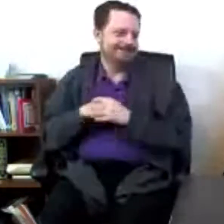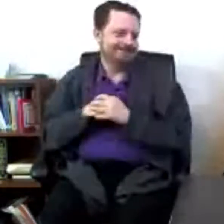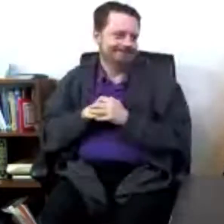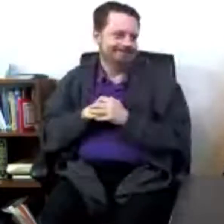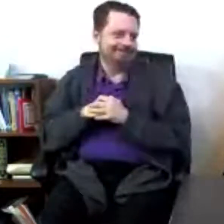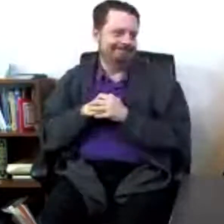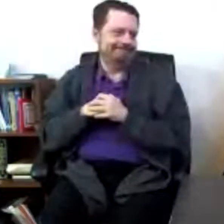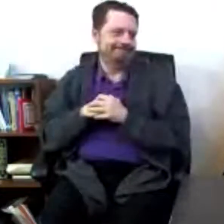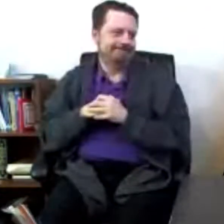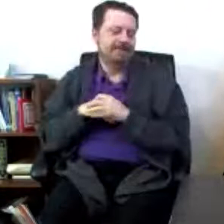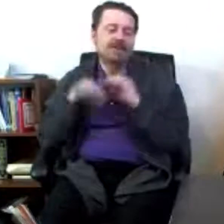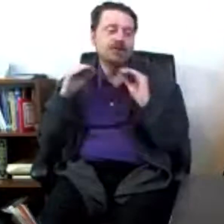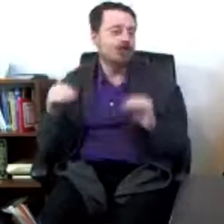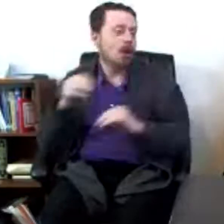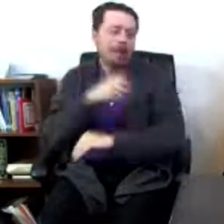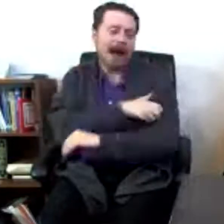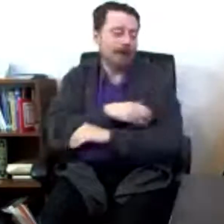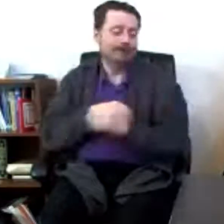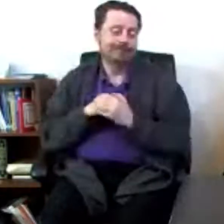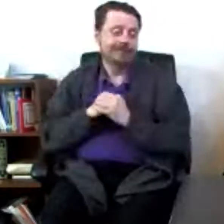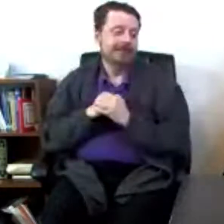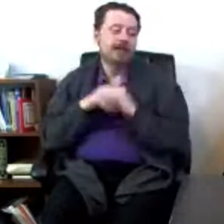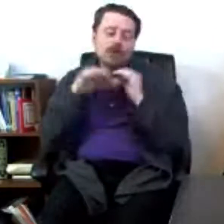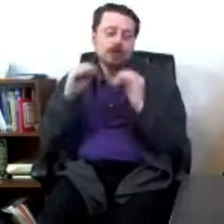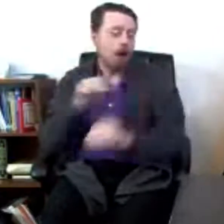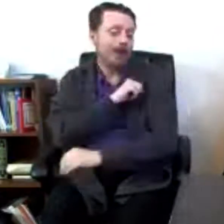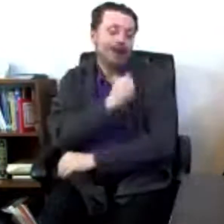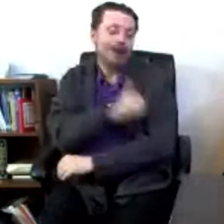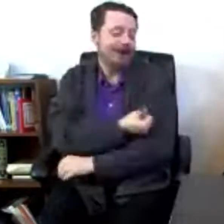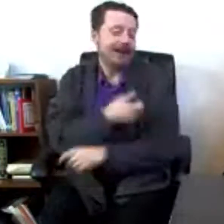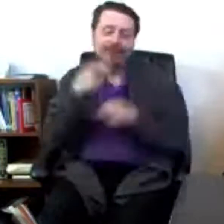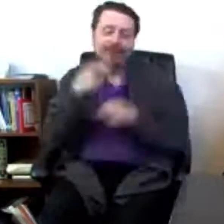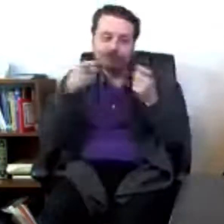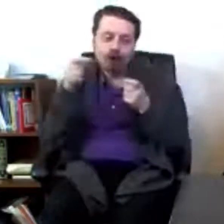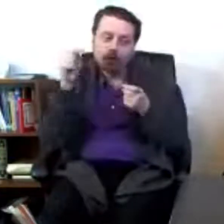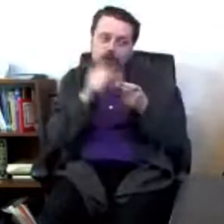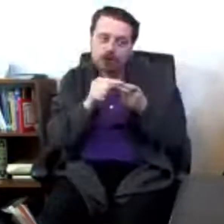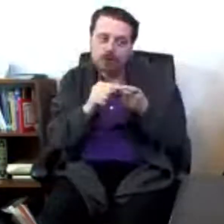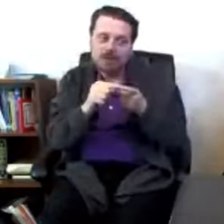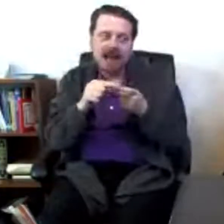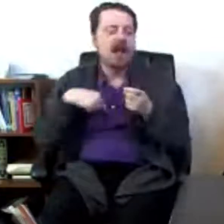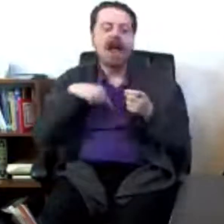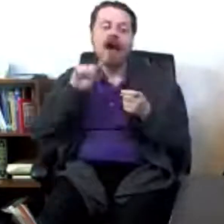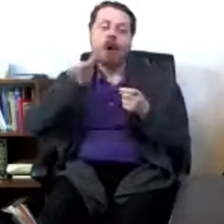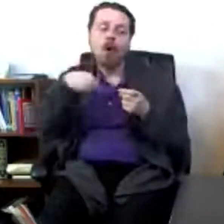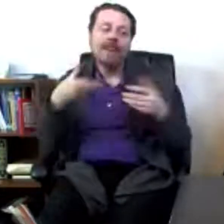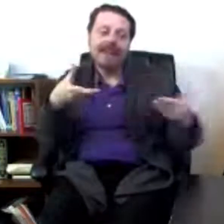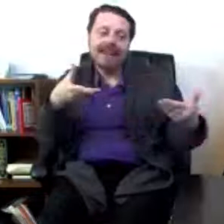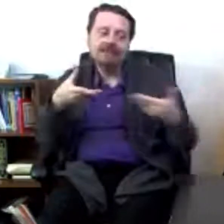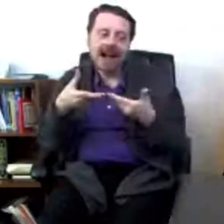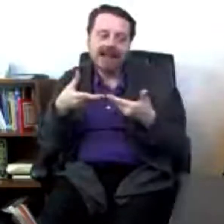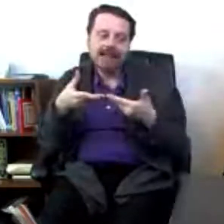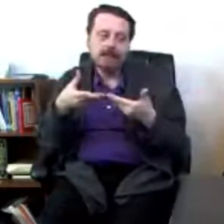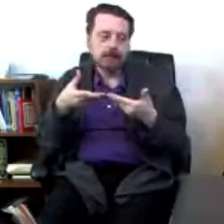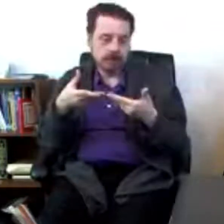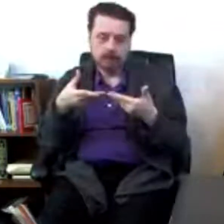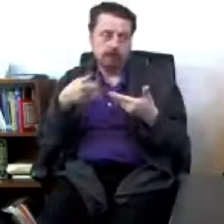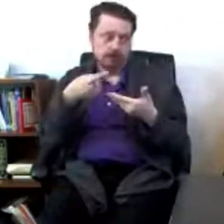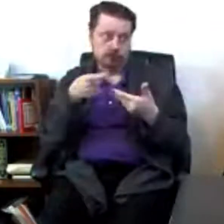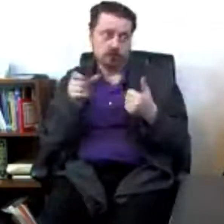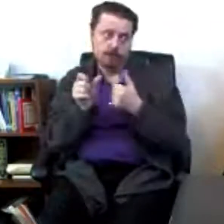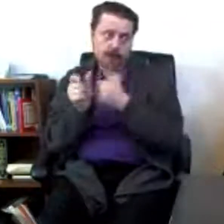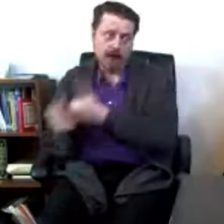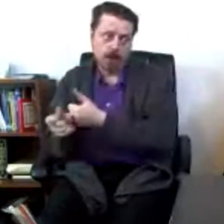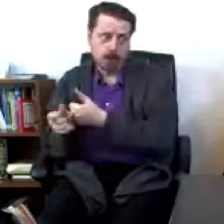authority or power to control you except that I invited you and you followed.